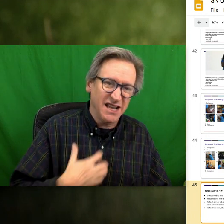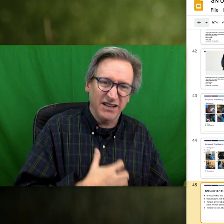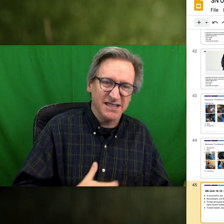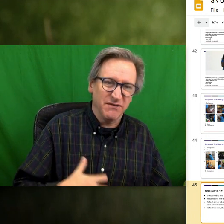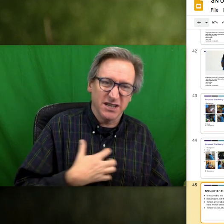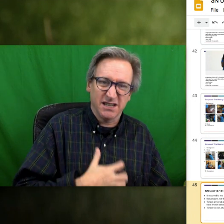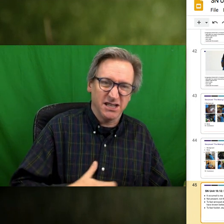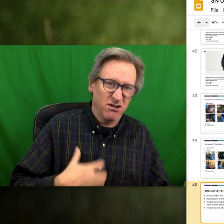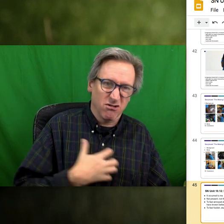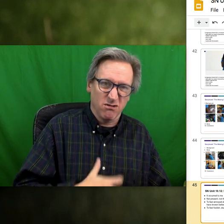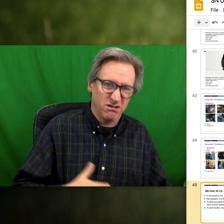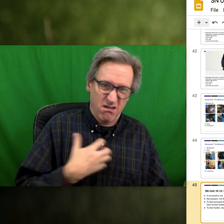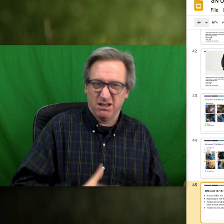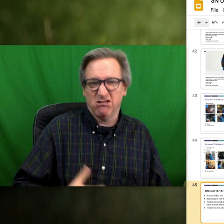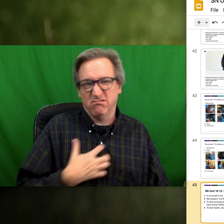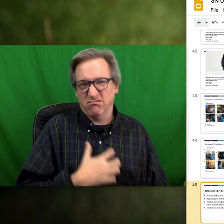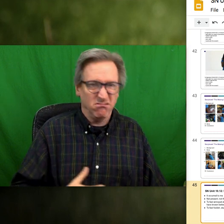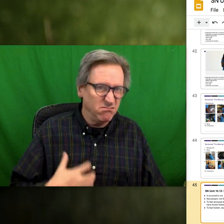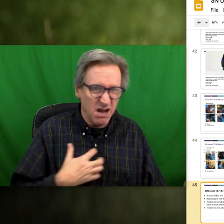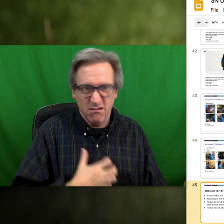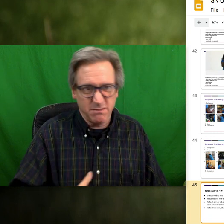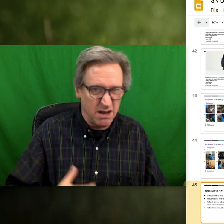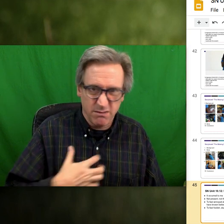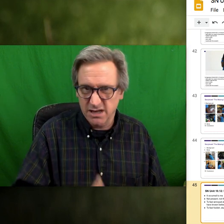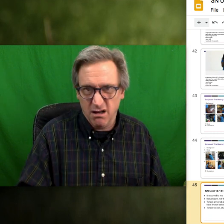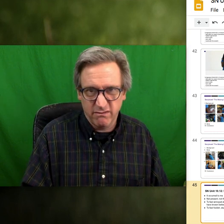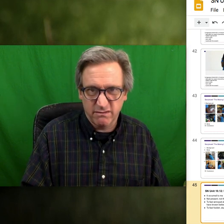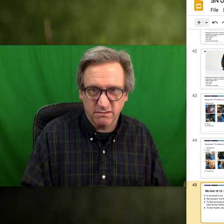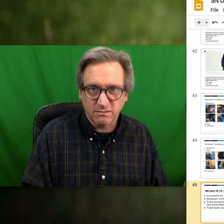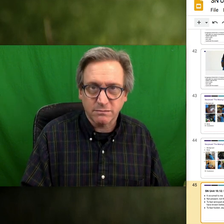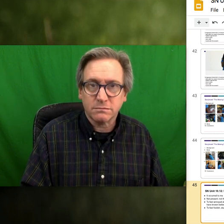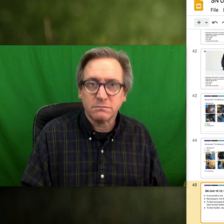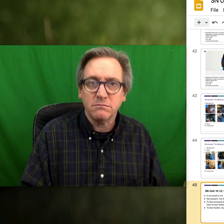It's kind of like the sign for disgusted or gross. And I was upset with myself.